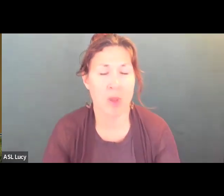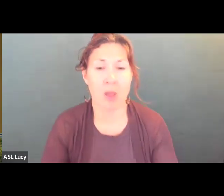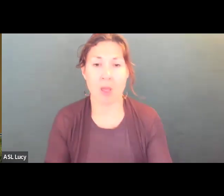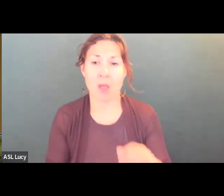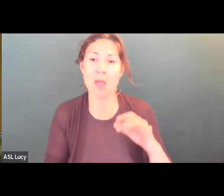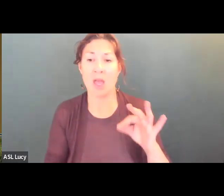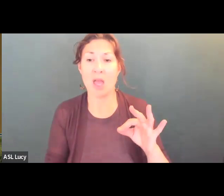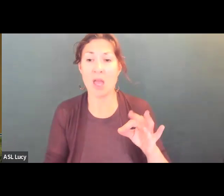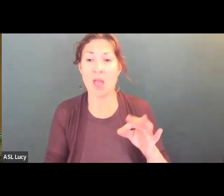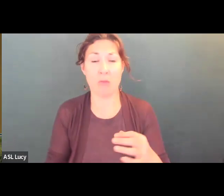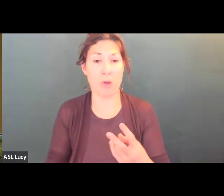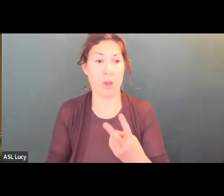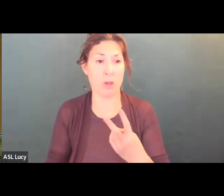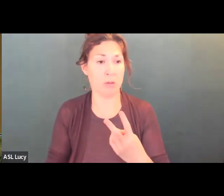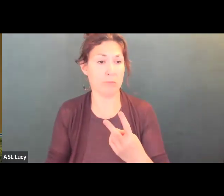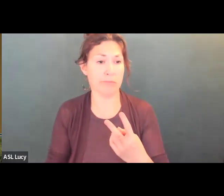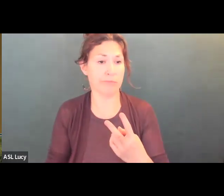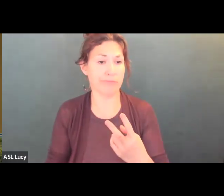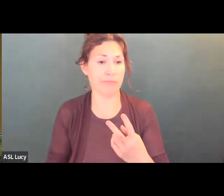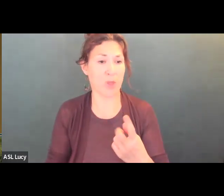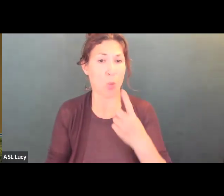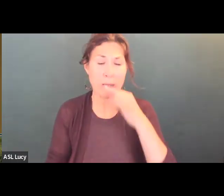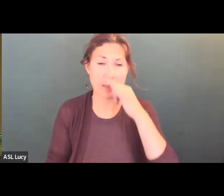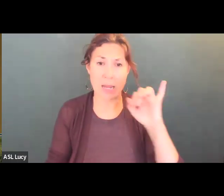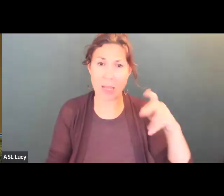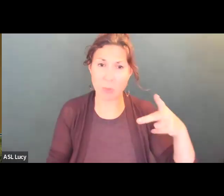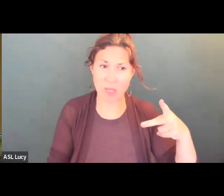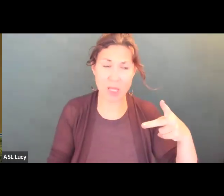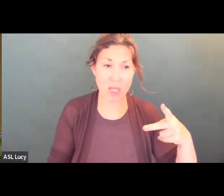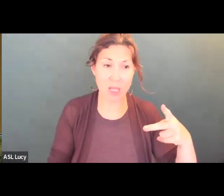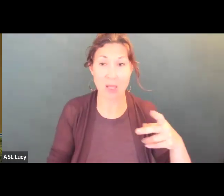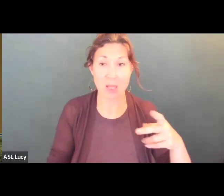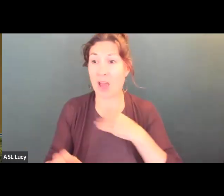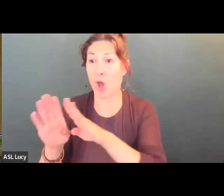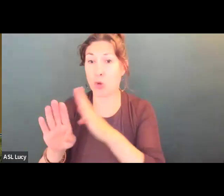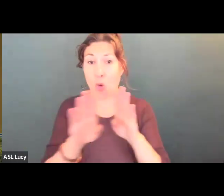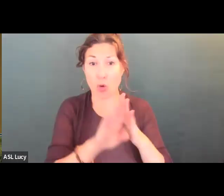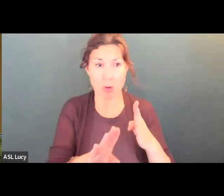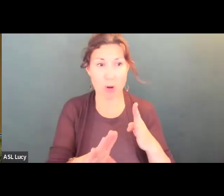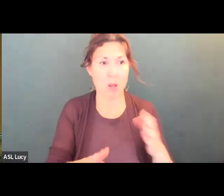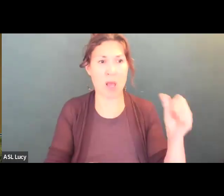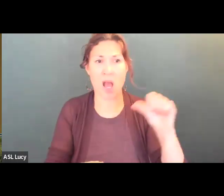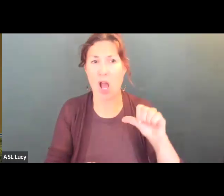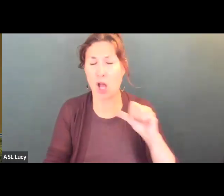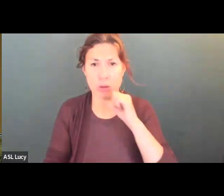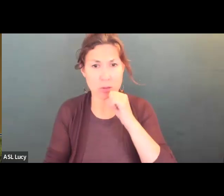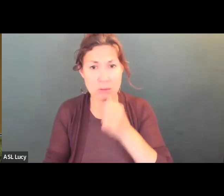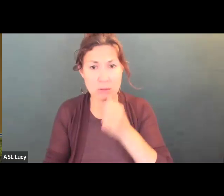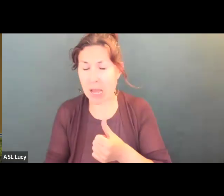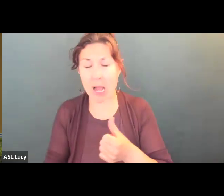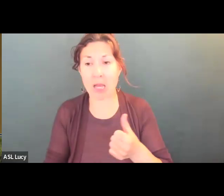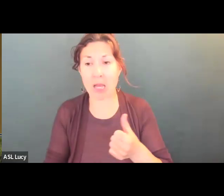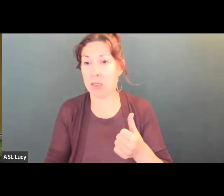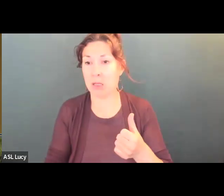to door and 2 that are not, is the whole family able to ride with the child with the most